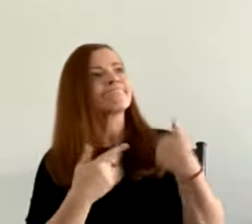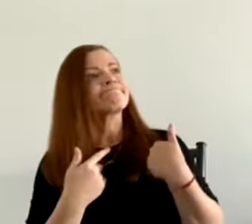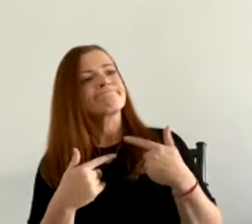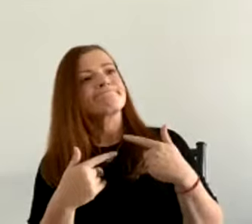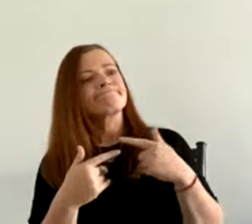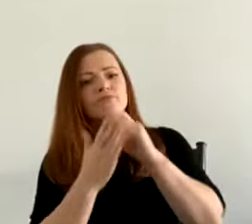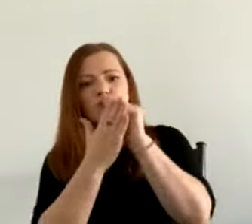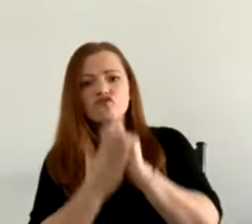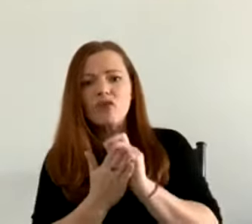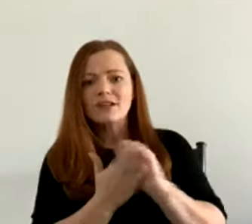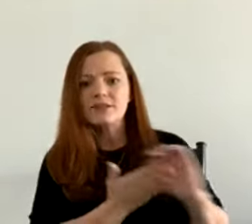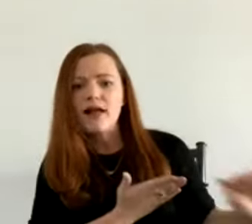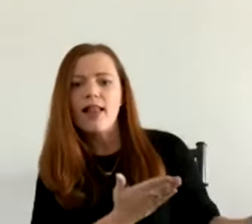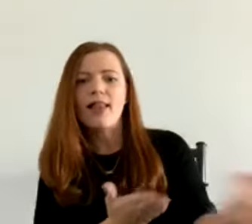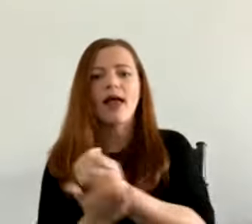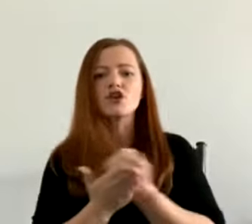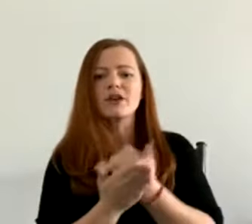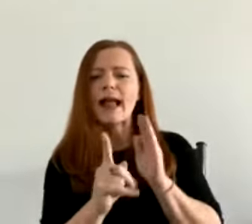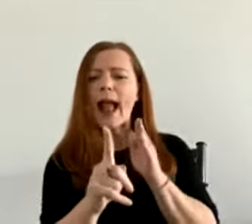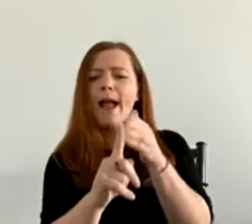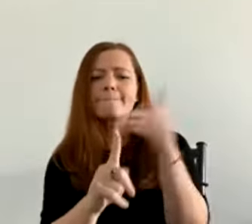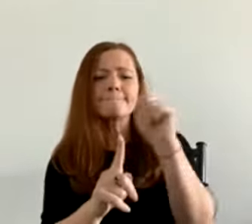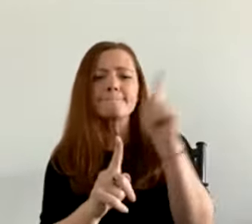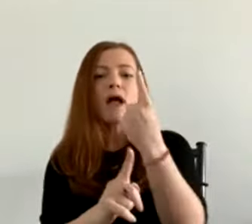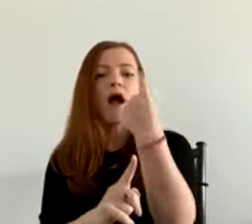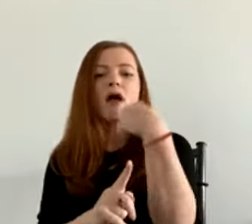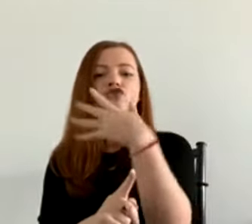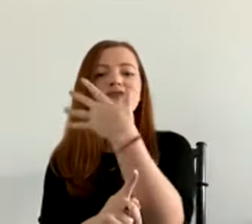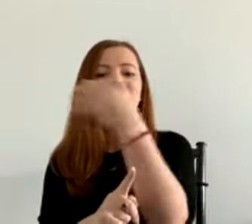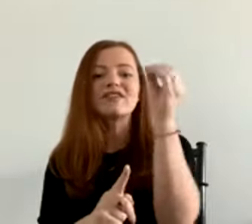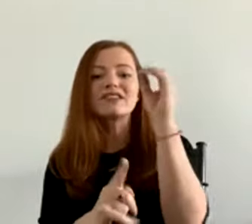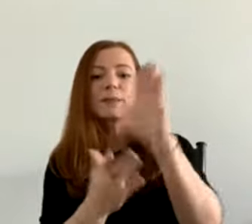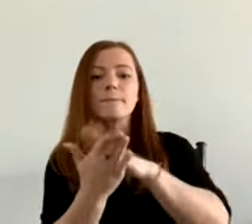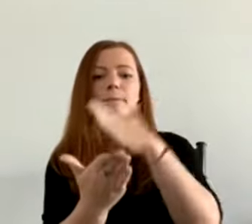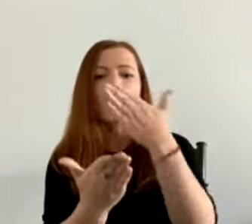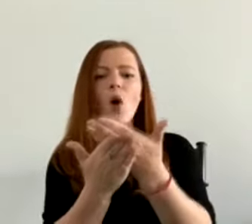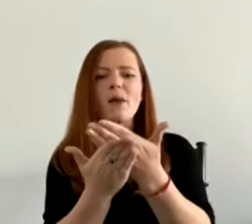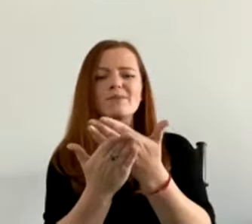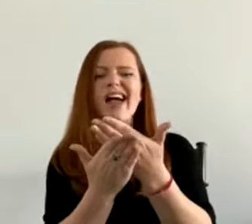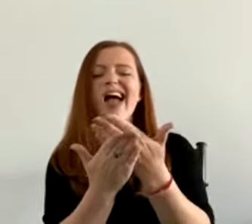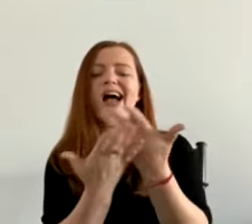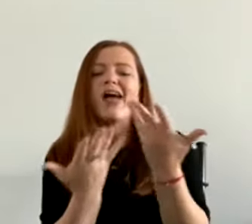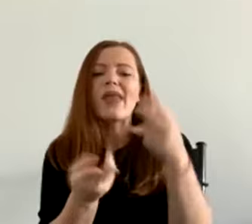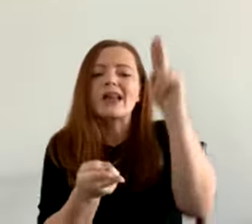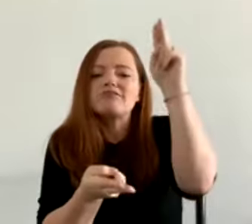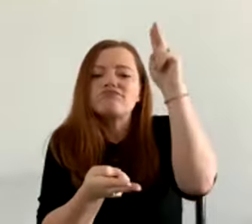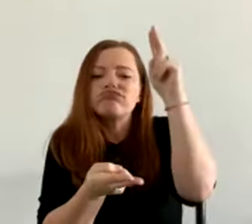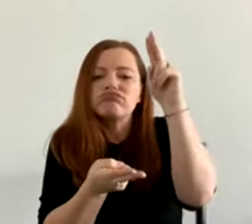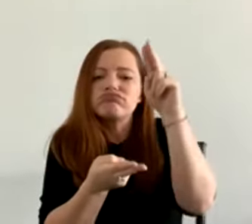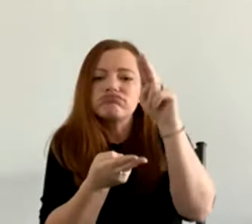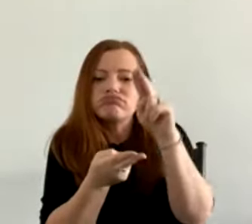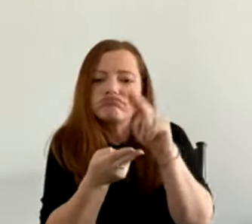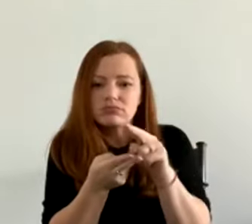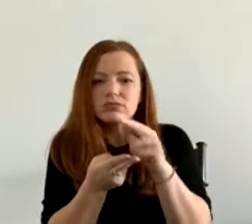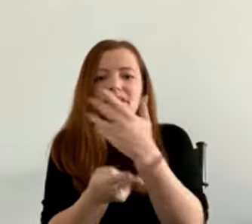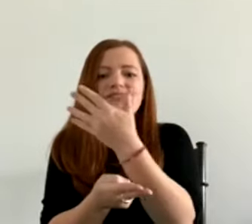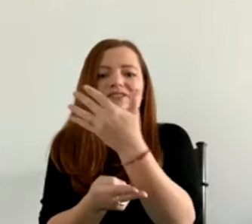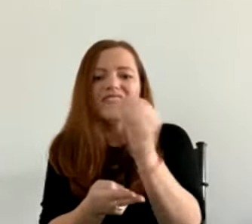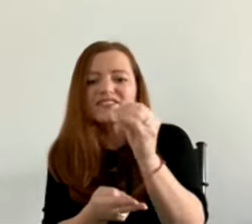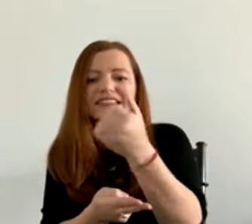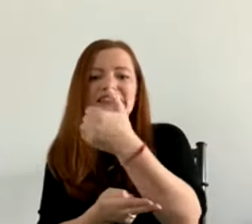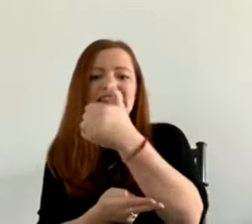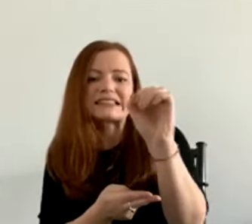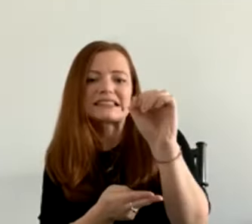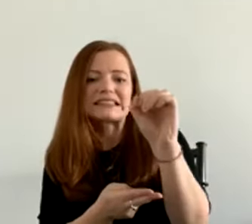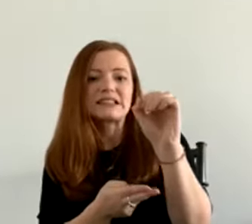for about 150 poems, and then he whittles it down to maybe 50 or 60 that make it into the final cut. And he said, get your first drafts